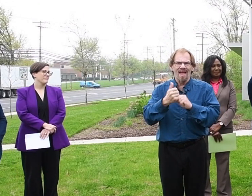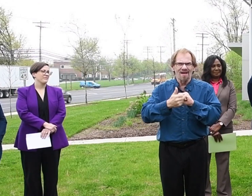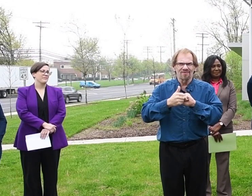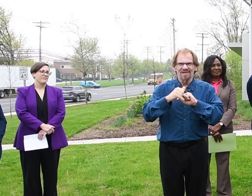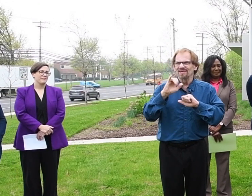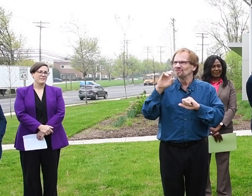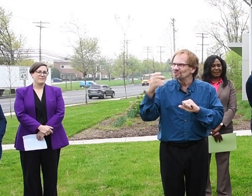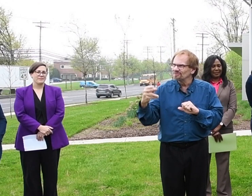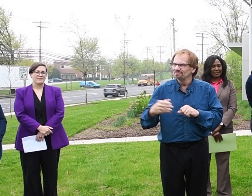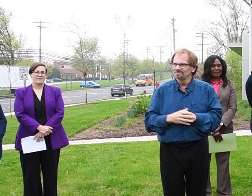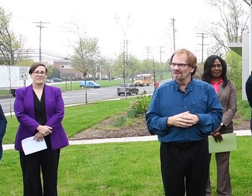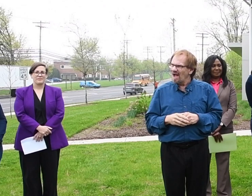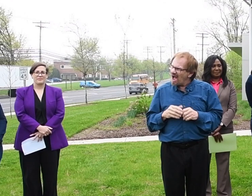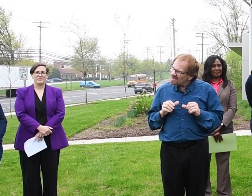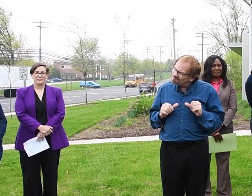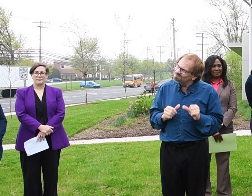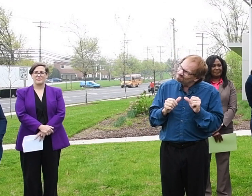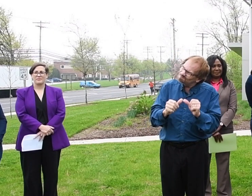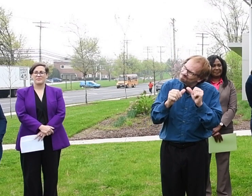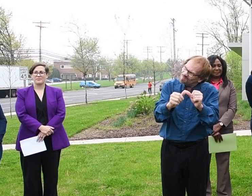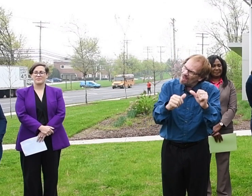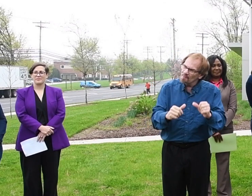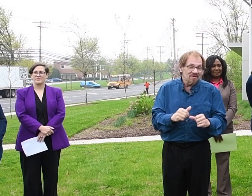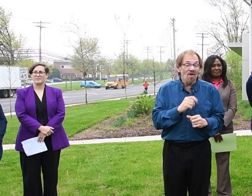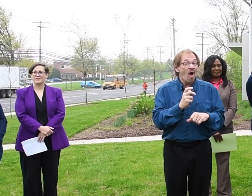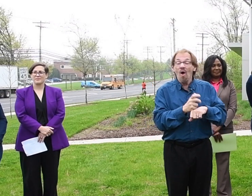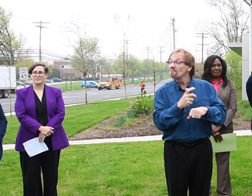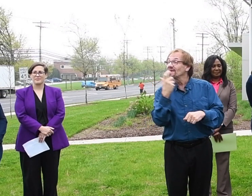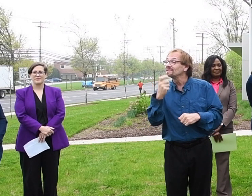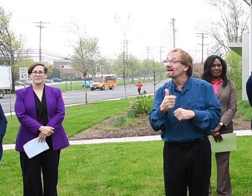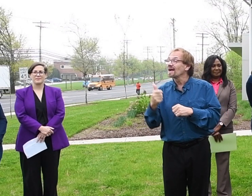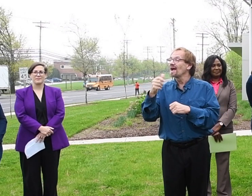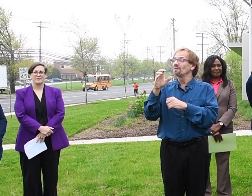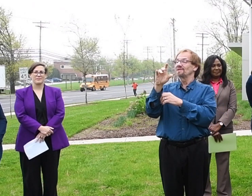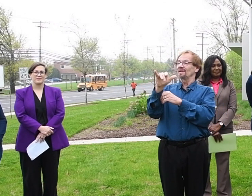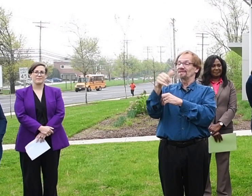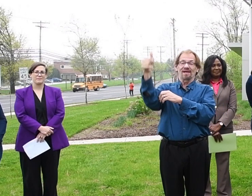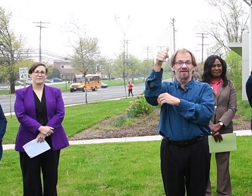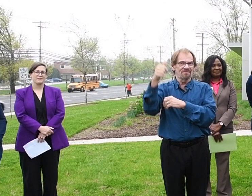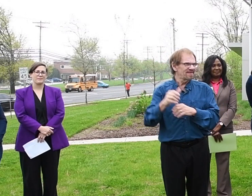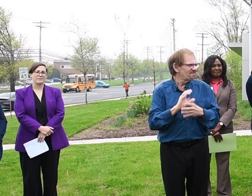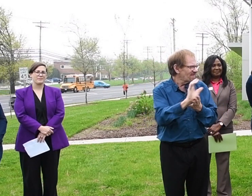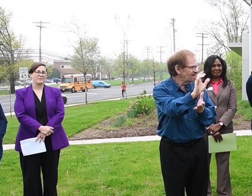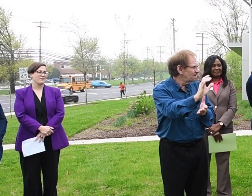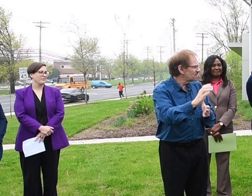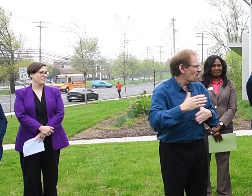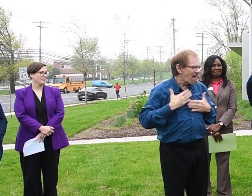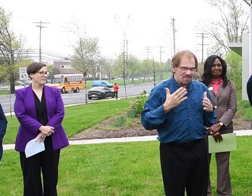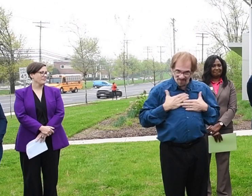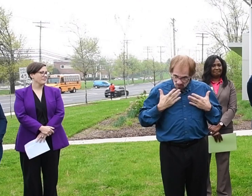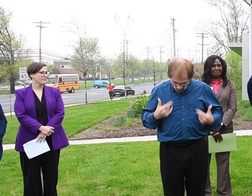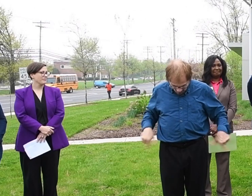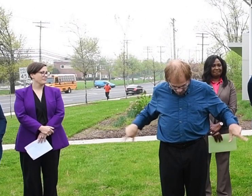hard a fight because of what the executive has invested in here. I am so, so happy for you. You deserve every